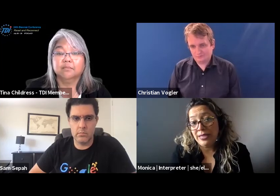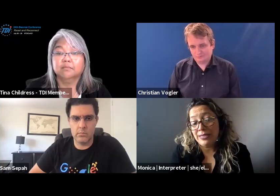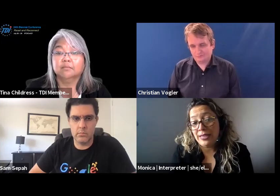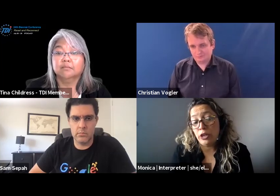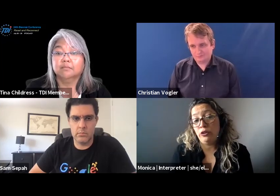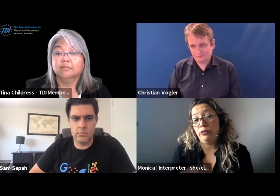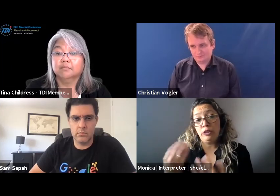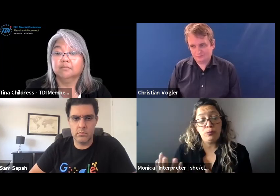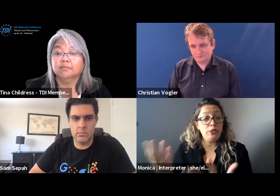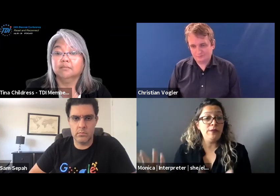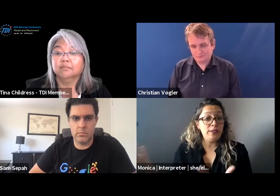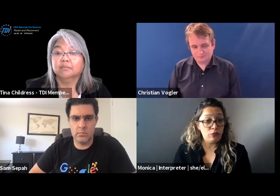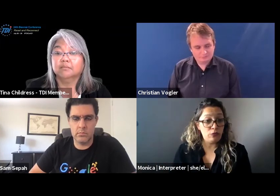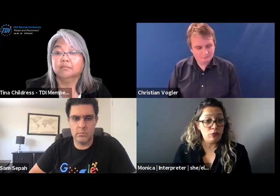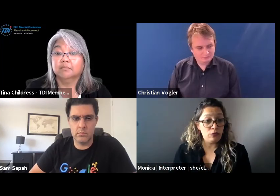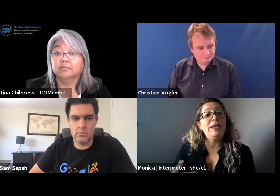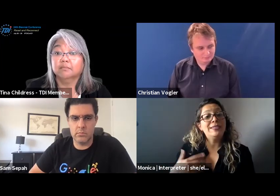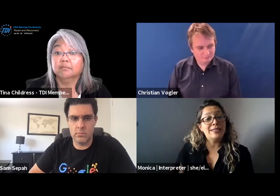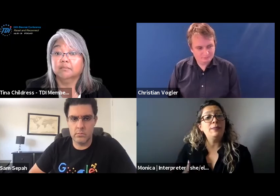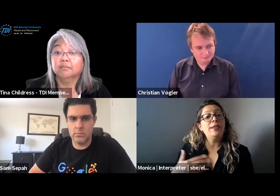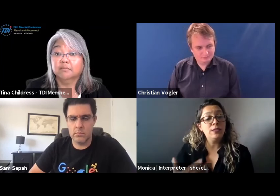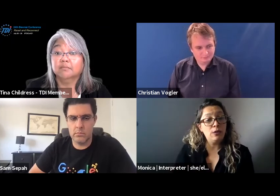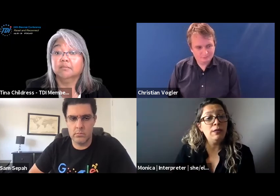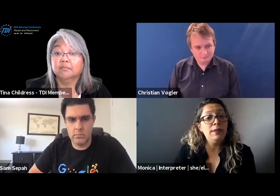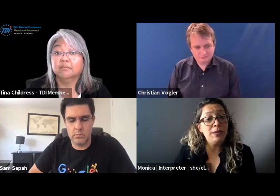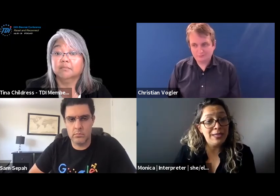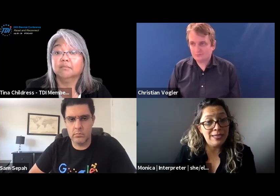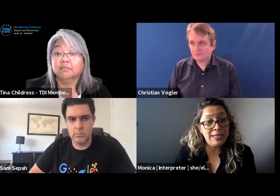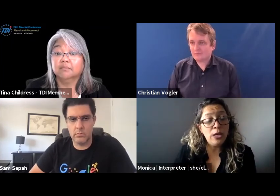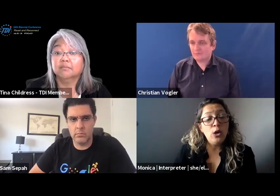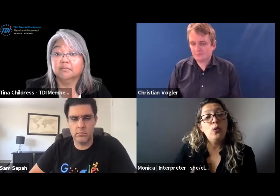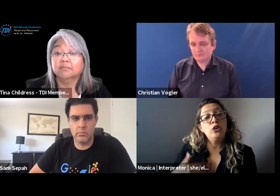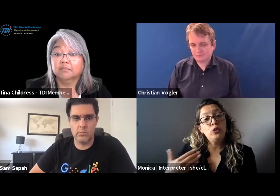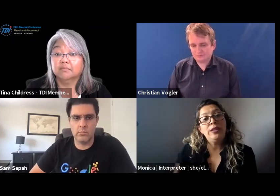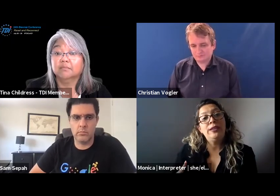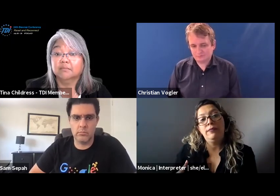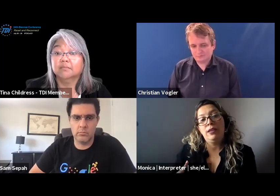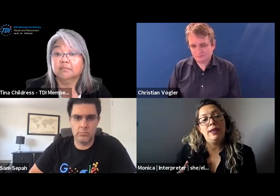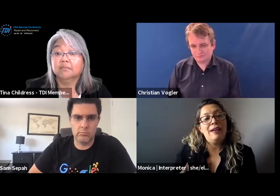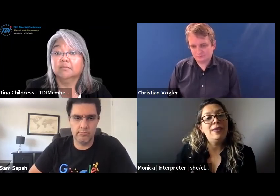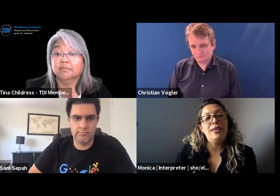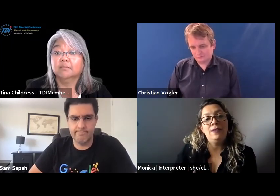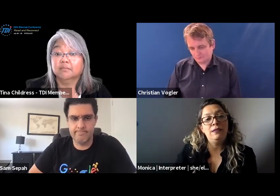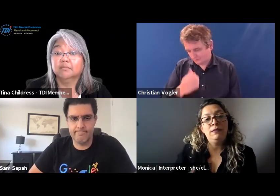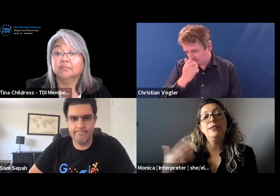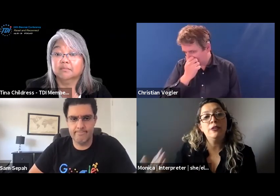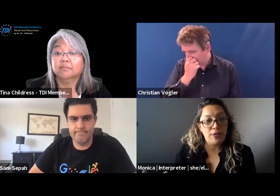is their interpreting services ready, right? Is that something that's thought of immediately, or do they have they even considered that?